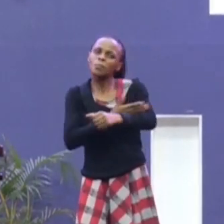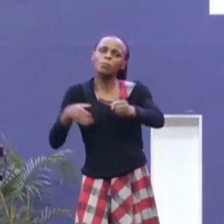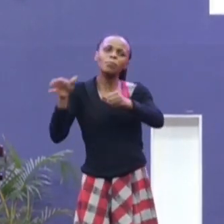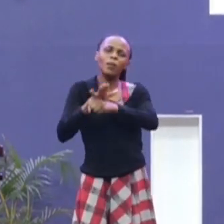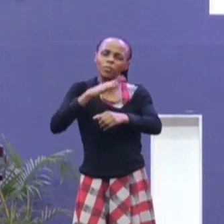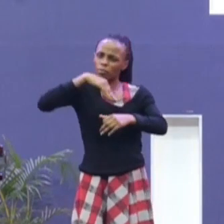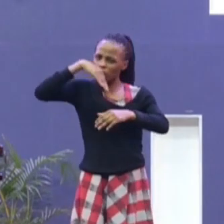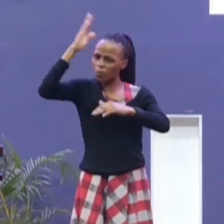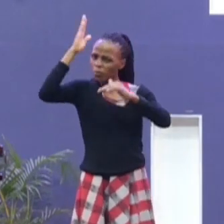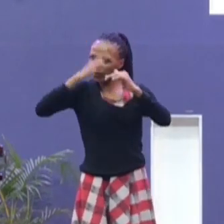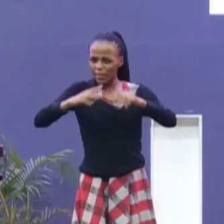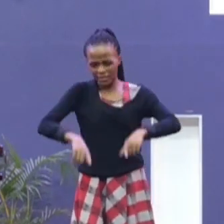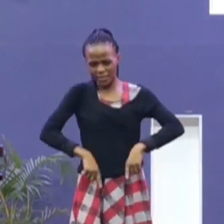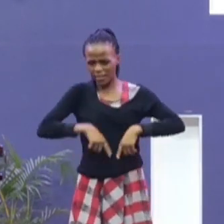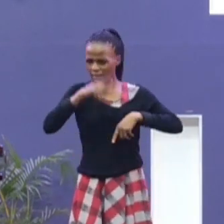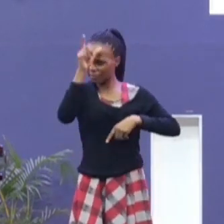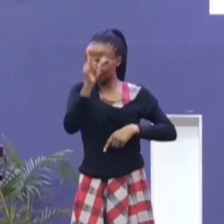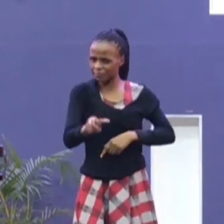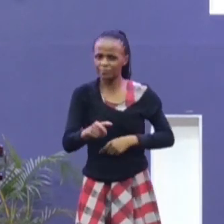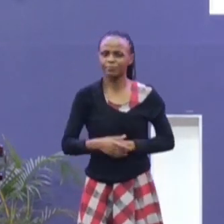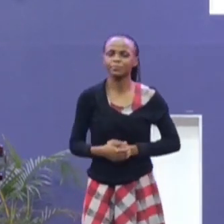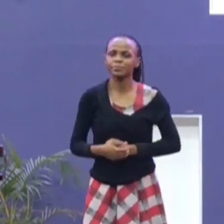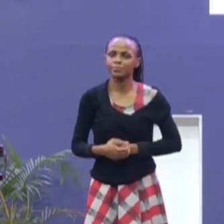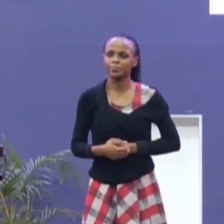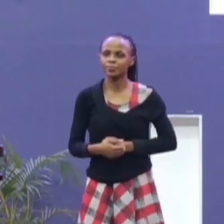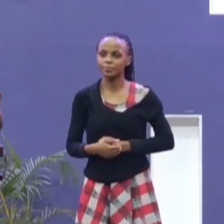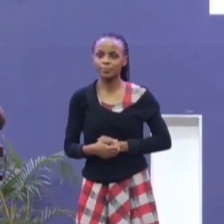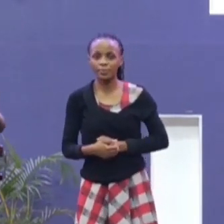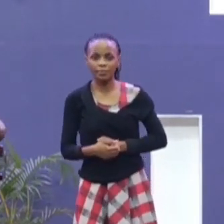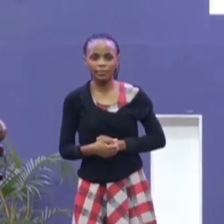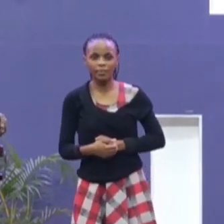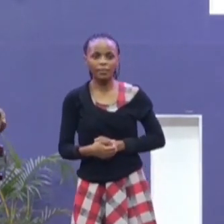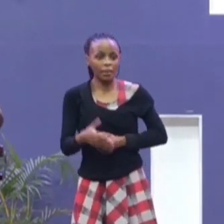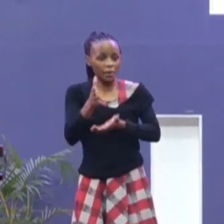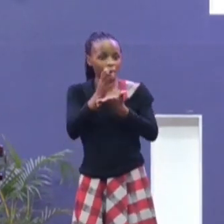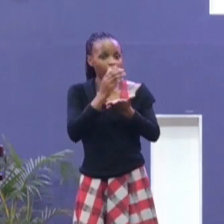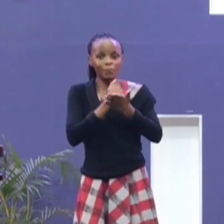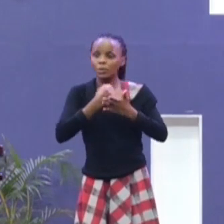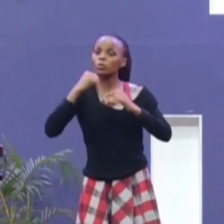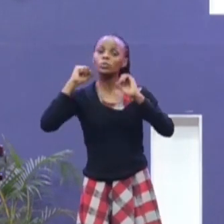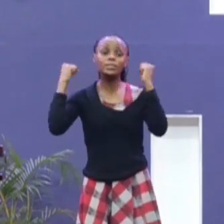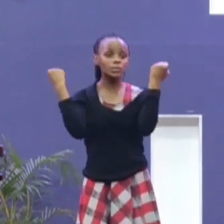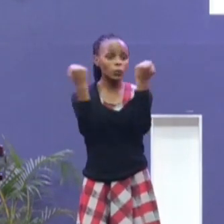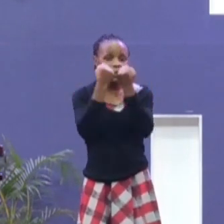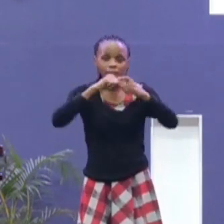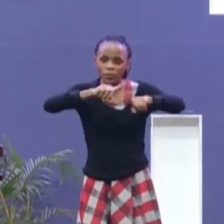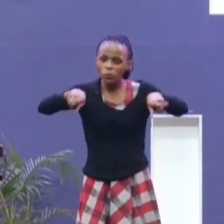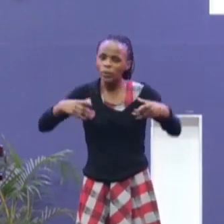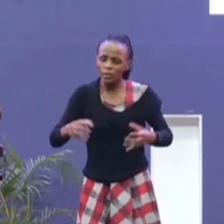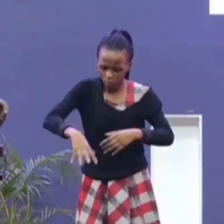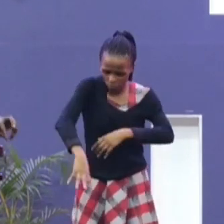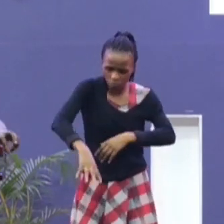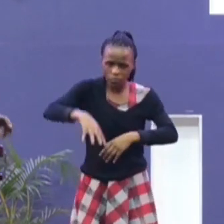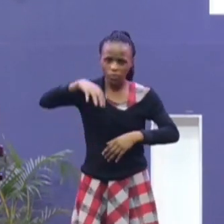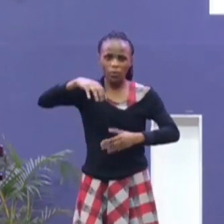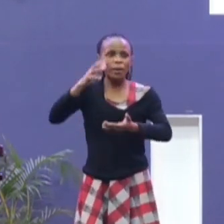been conforming with this thing that a dead person is mightier than the one who is alive. Olwa society mwe tukulira. Because of the society in which we grow